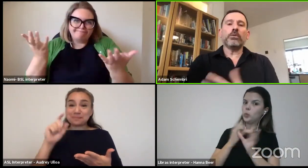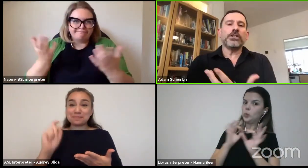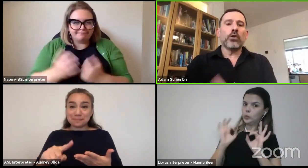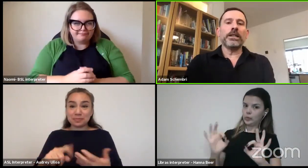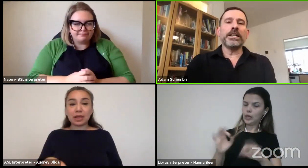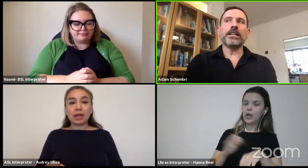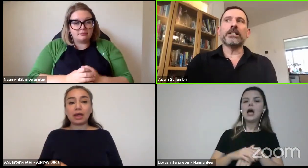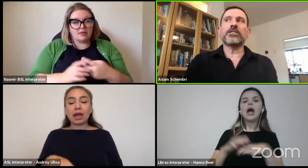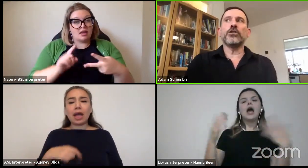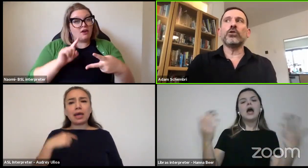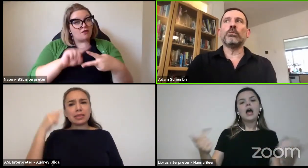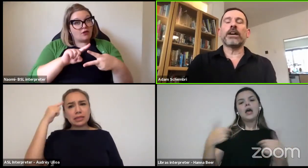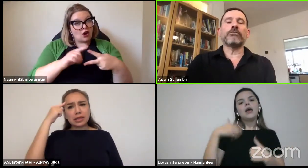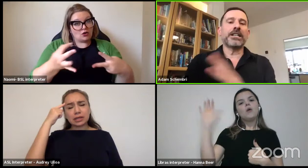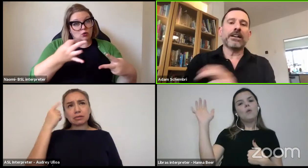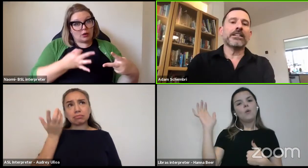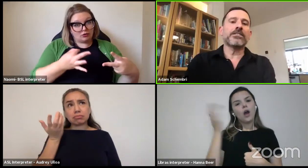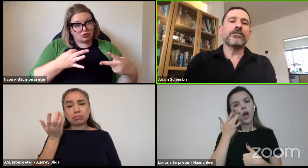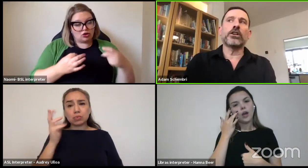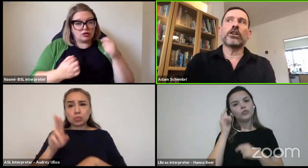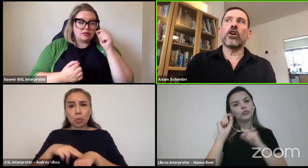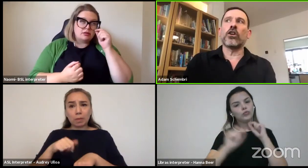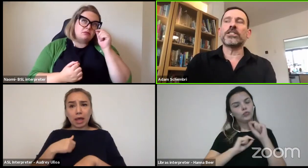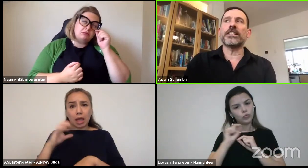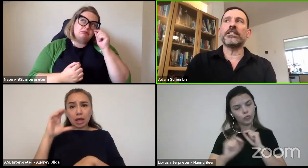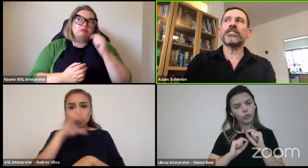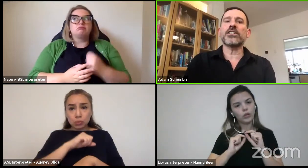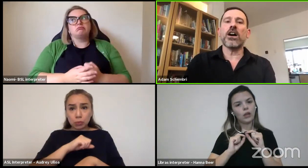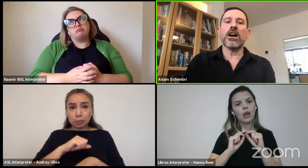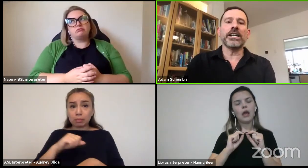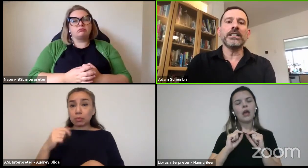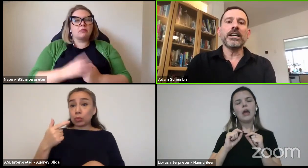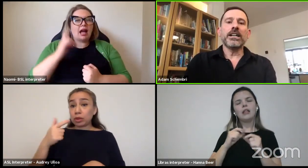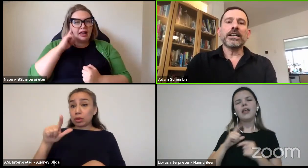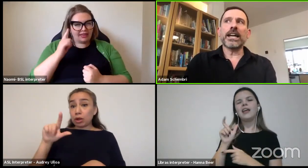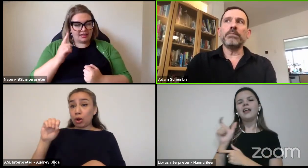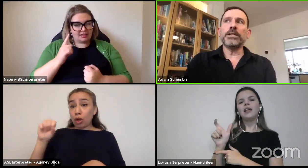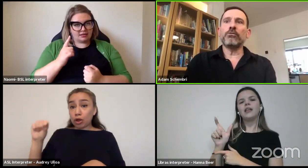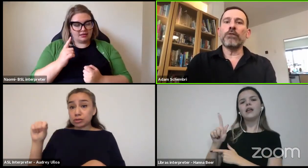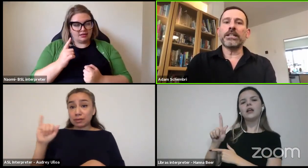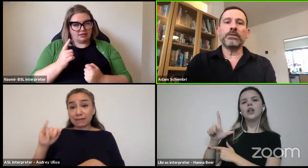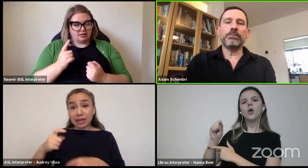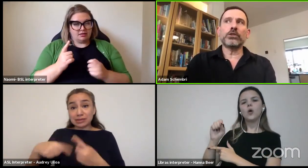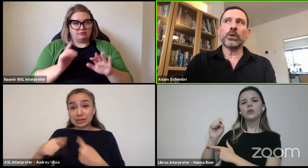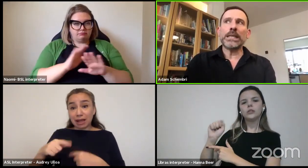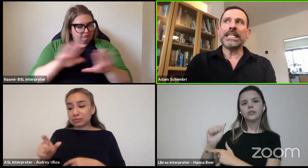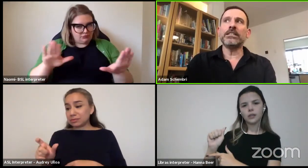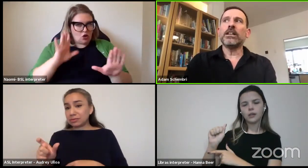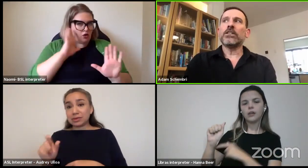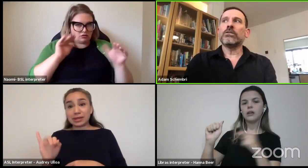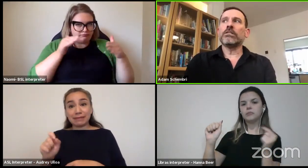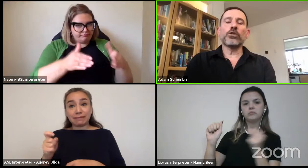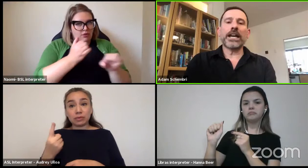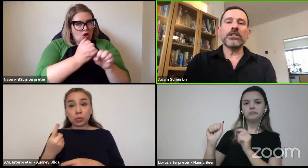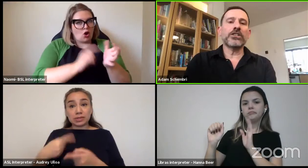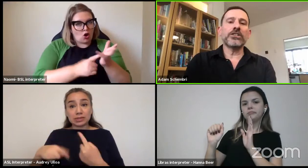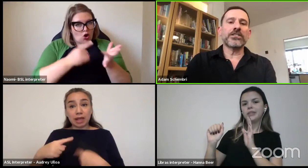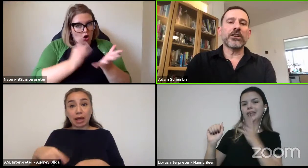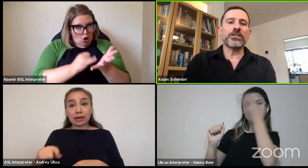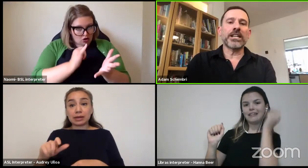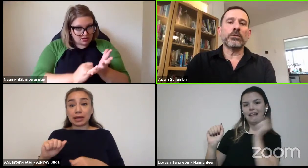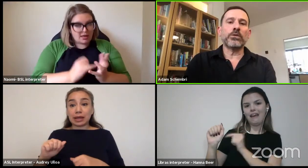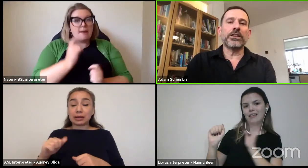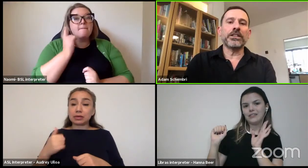I would normally assume that regardless of the gloss, that if a sign can be directed between